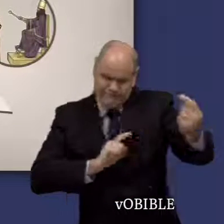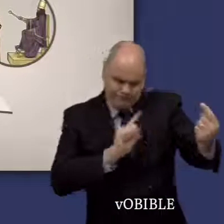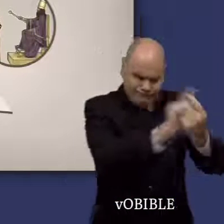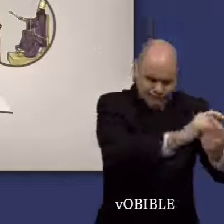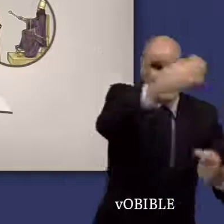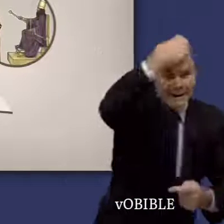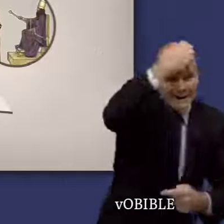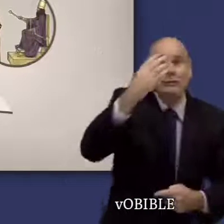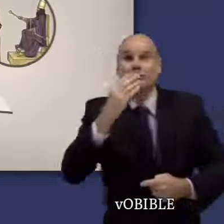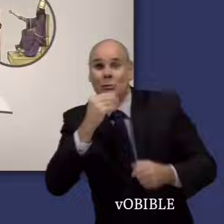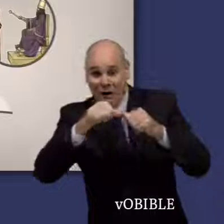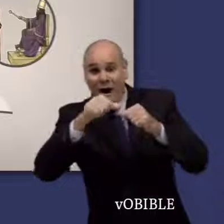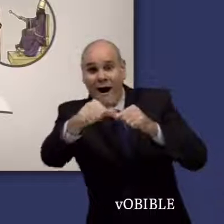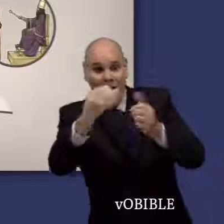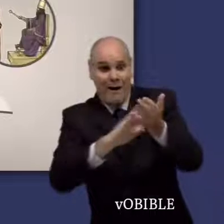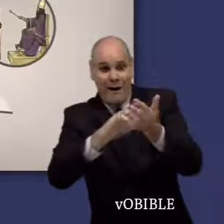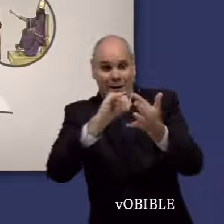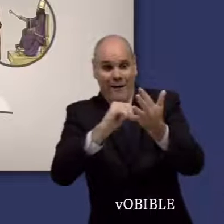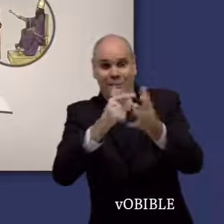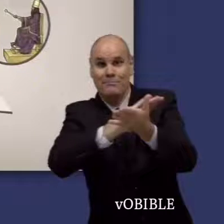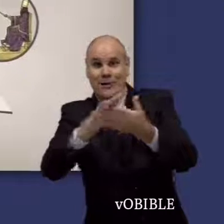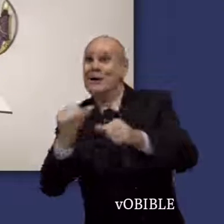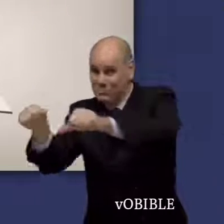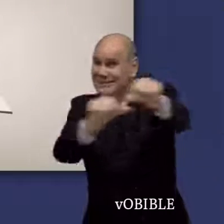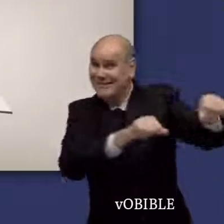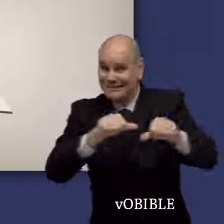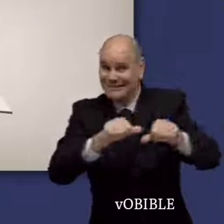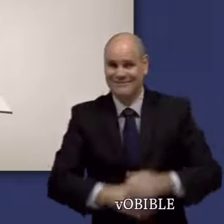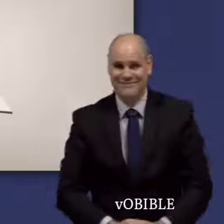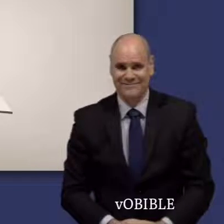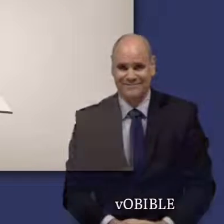to protect God's people and the family line leading to the Messiah.